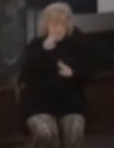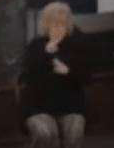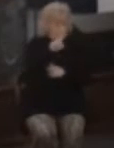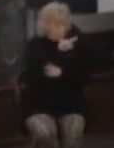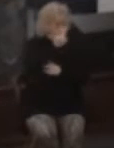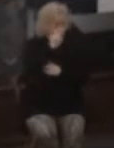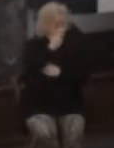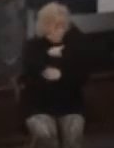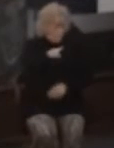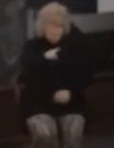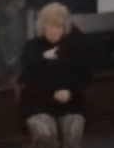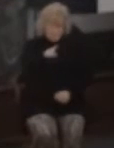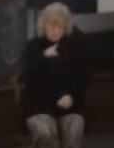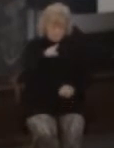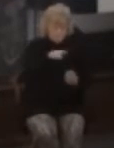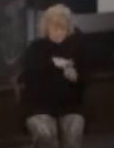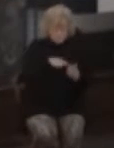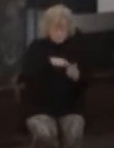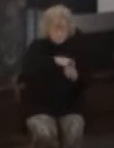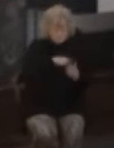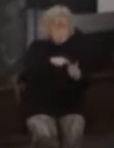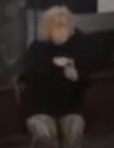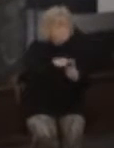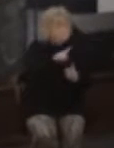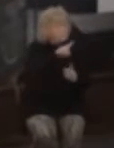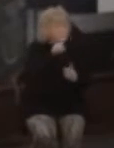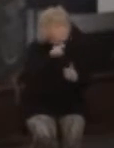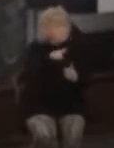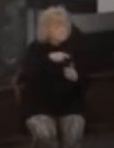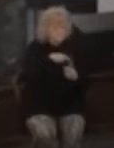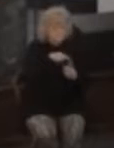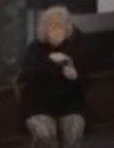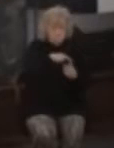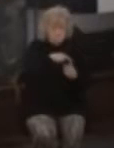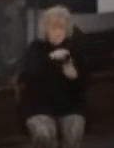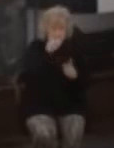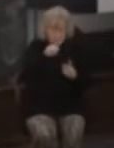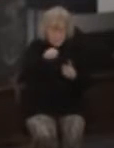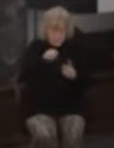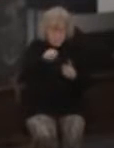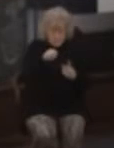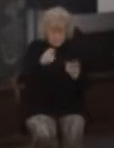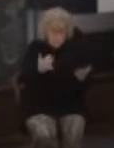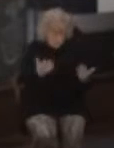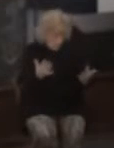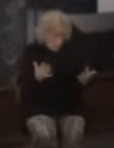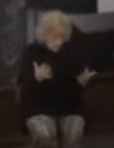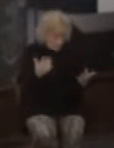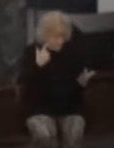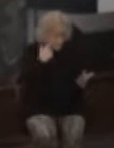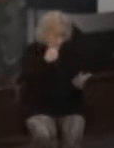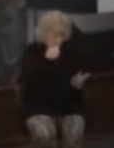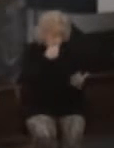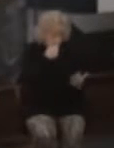two questions for you. One, can you wait a minute while I change my mic already?